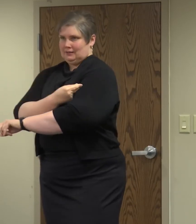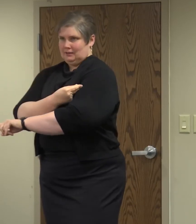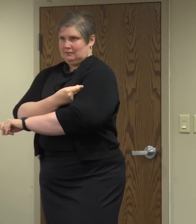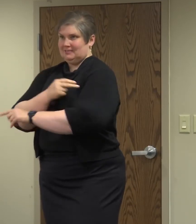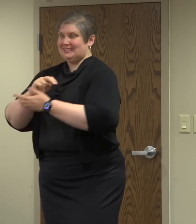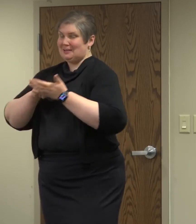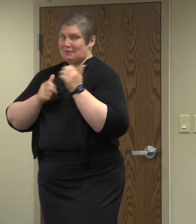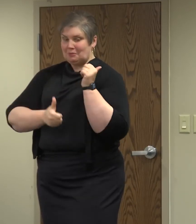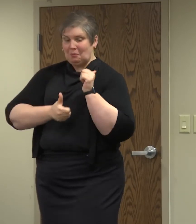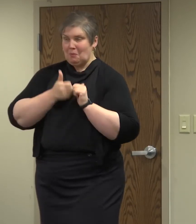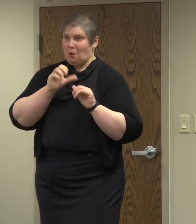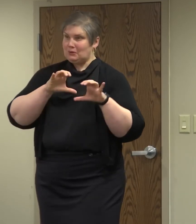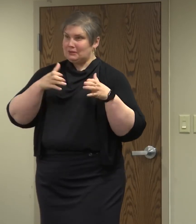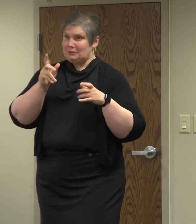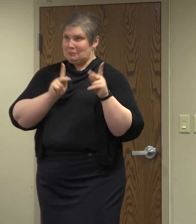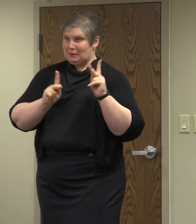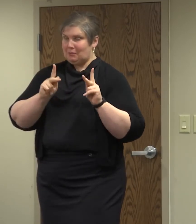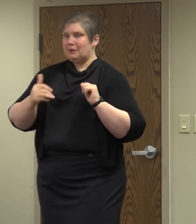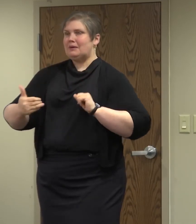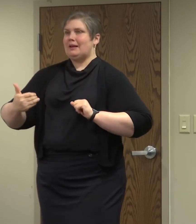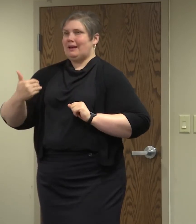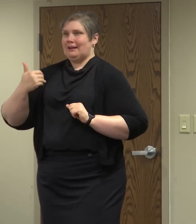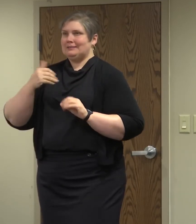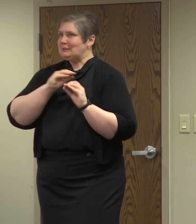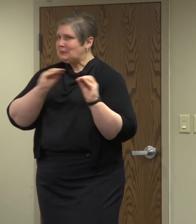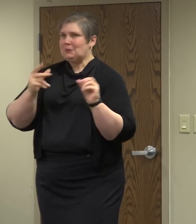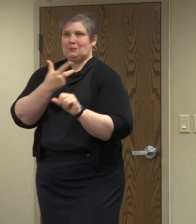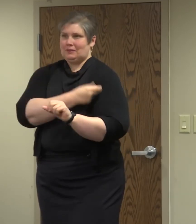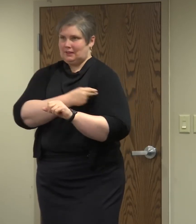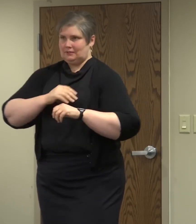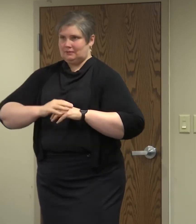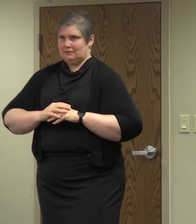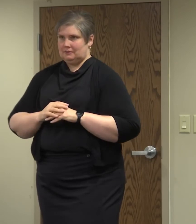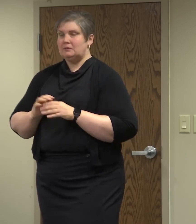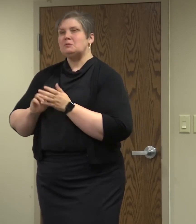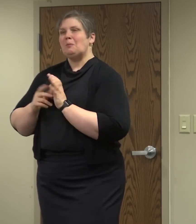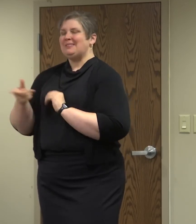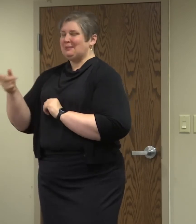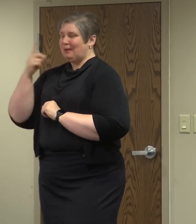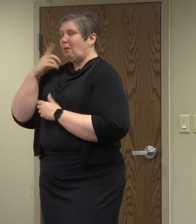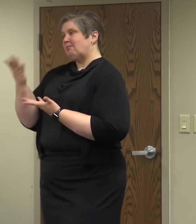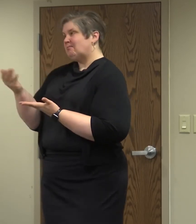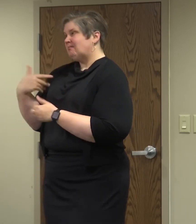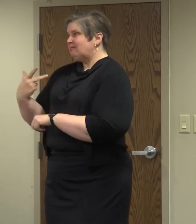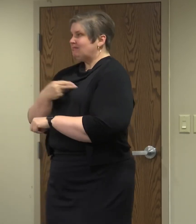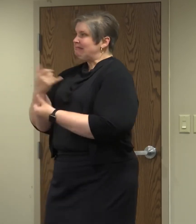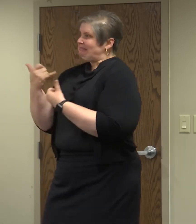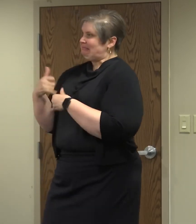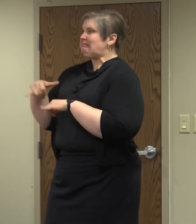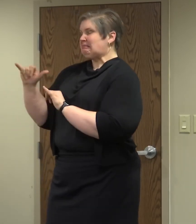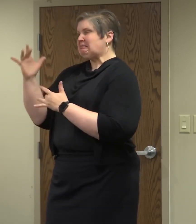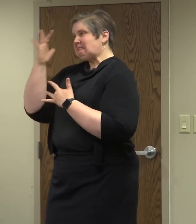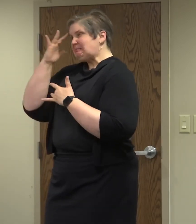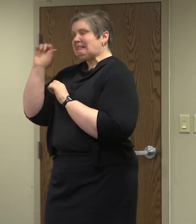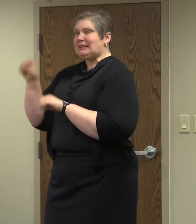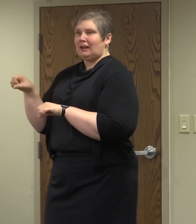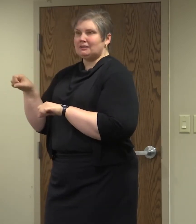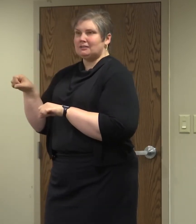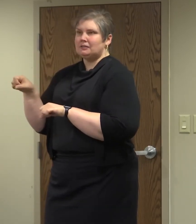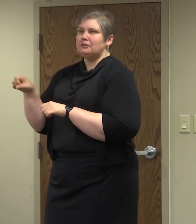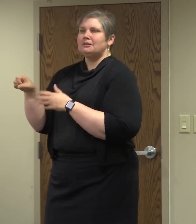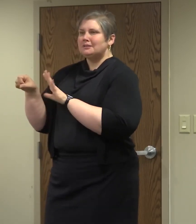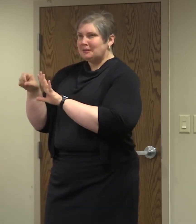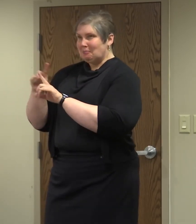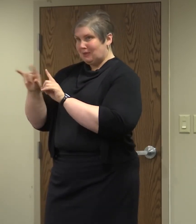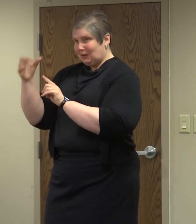that. Breakthrough infections is not a reason to not vaccinate. And we understand that immunity is waning.